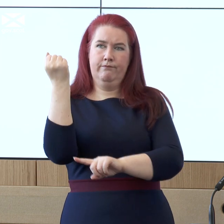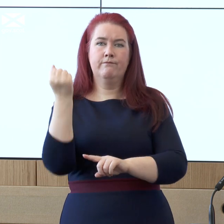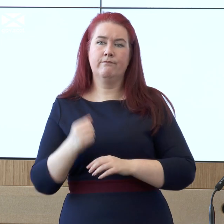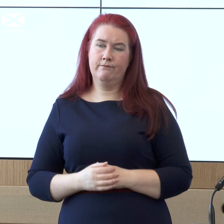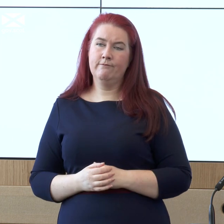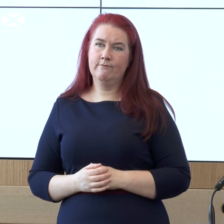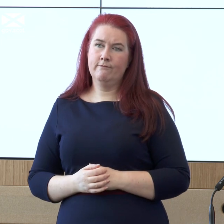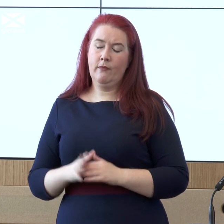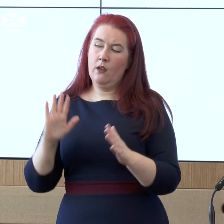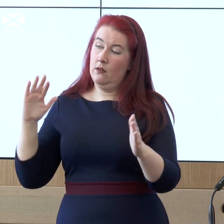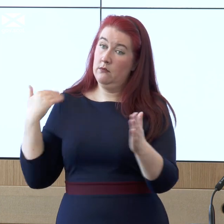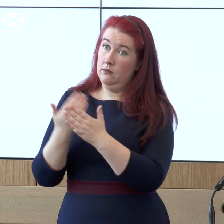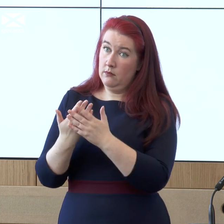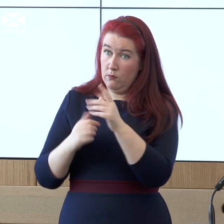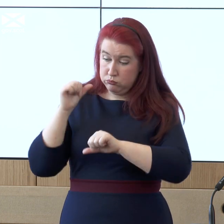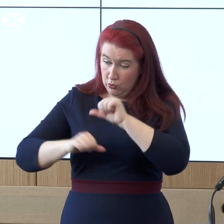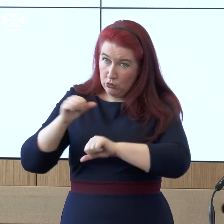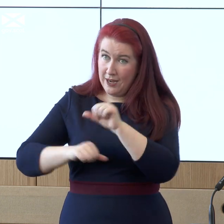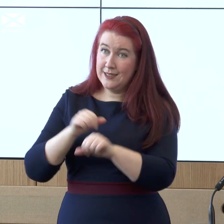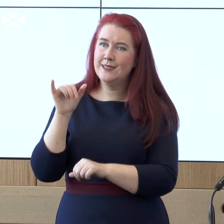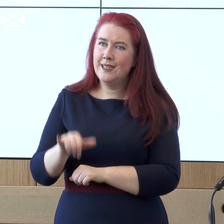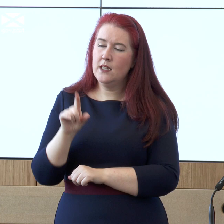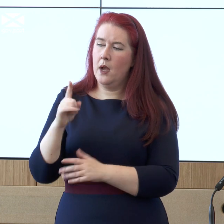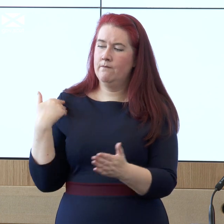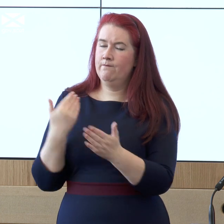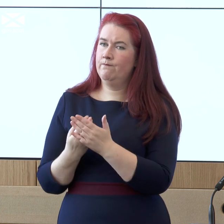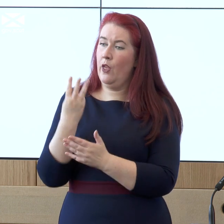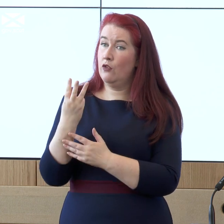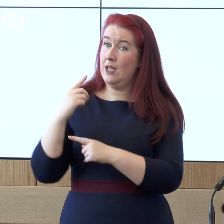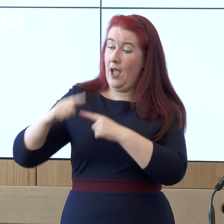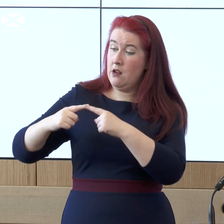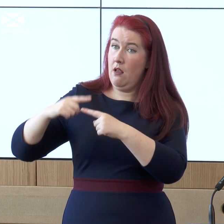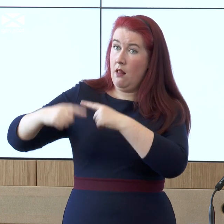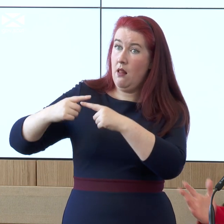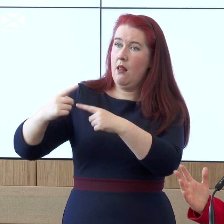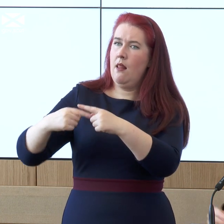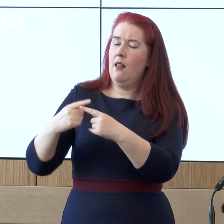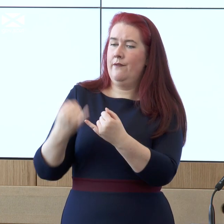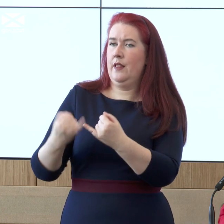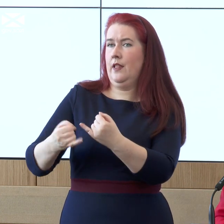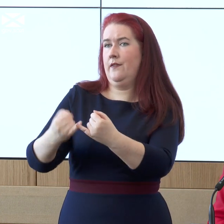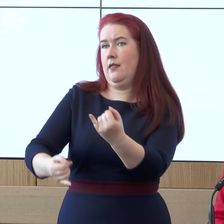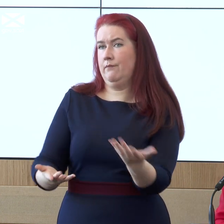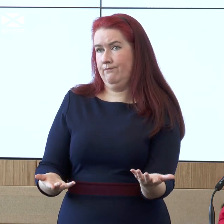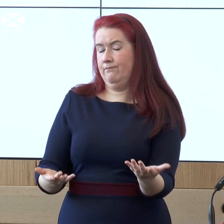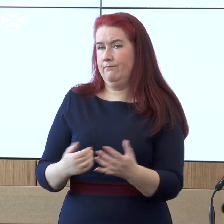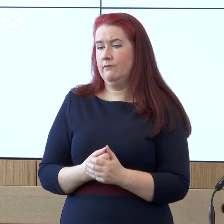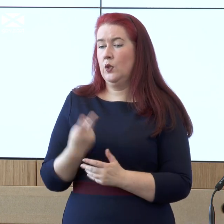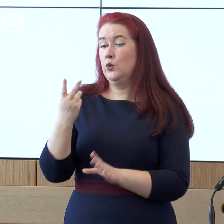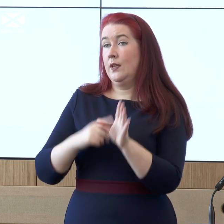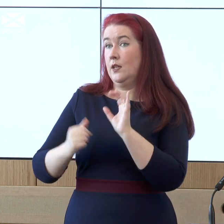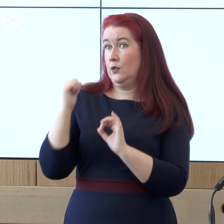despite all of our progress, we have fallen short on our last three annual milestones. 2 years ago, our emissions